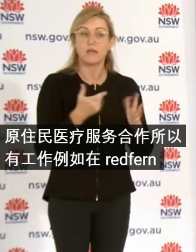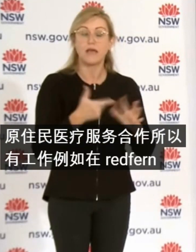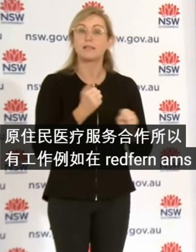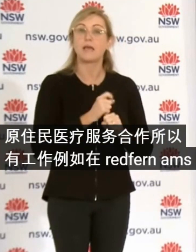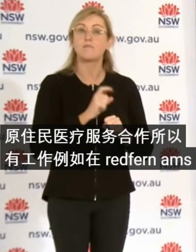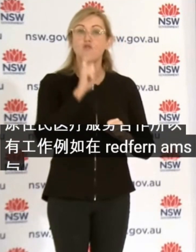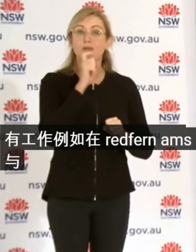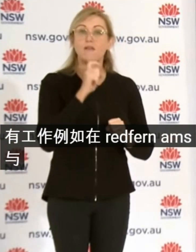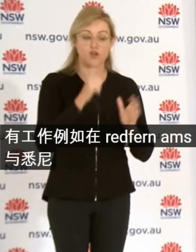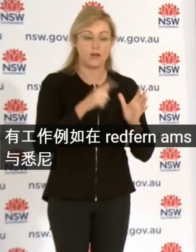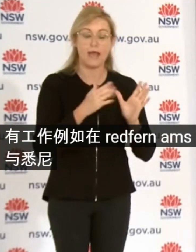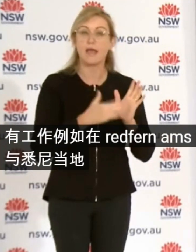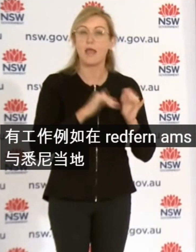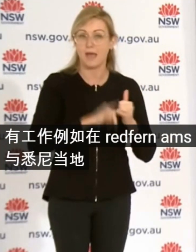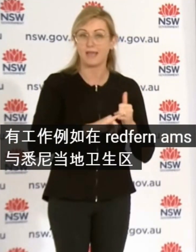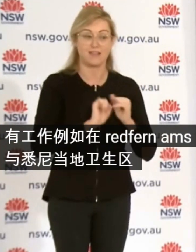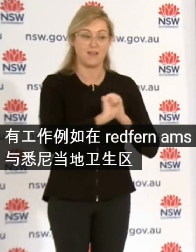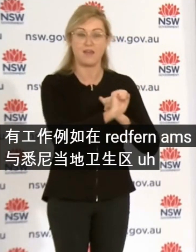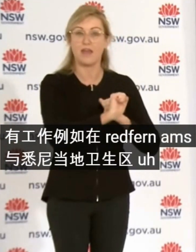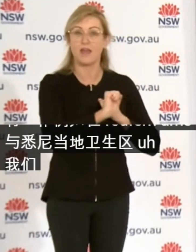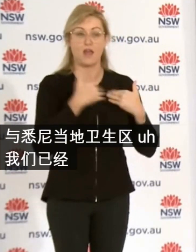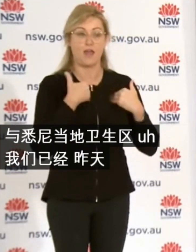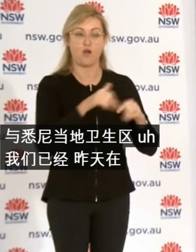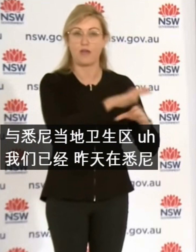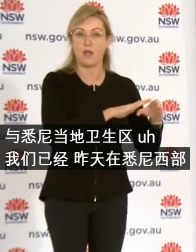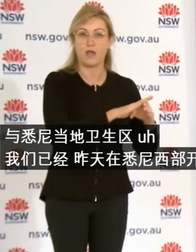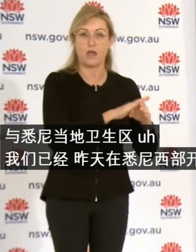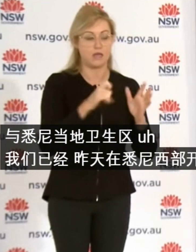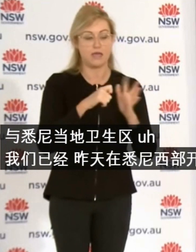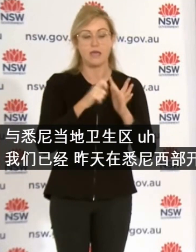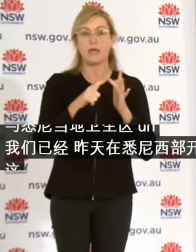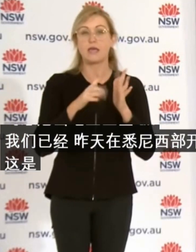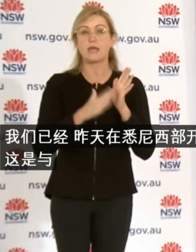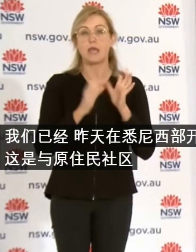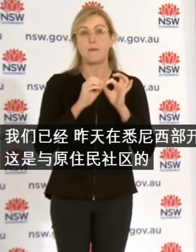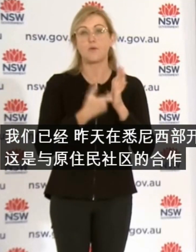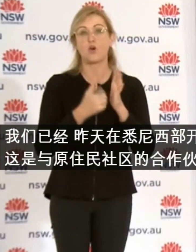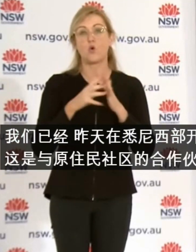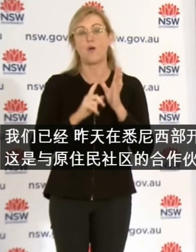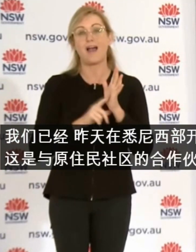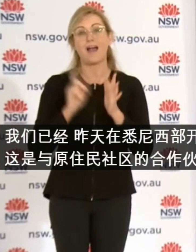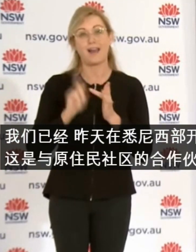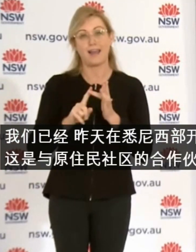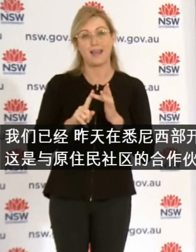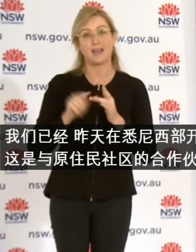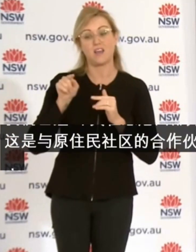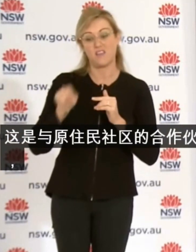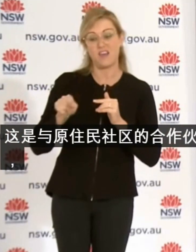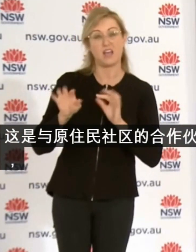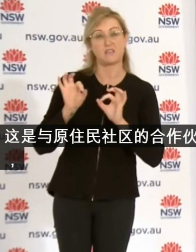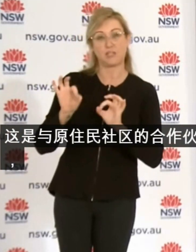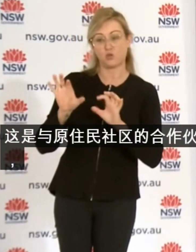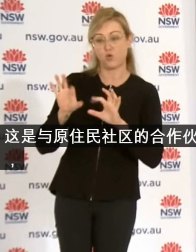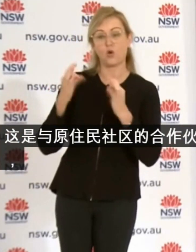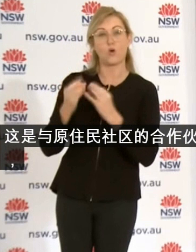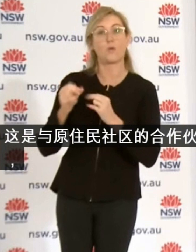at the Redfern AMS with Sydney Local Health District. We've opened Kimberwali yesterday in Western Sydney, which is a partnership with the